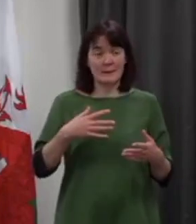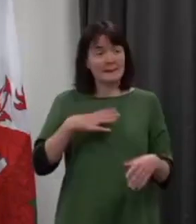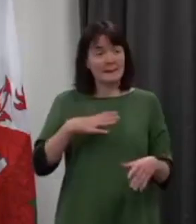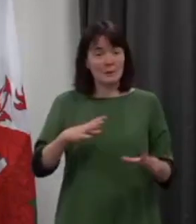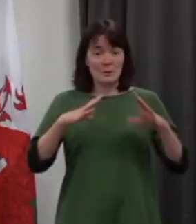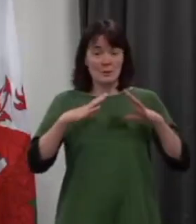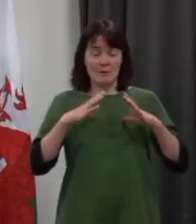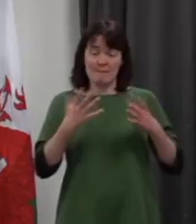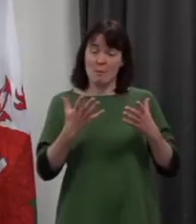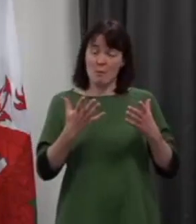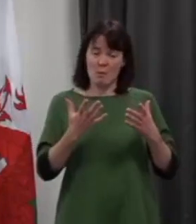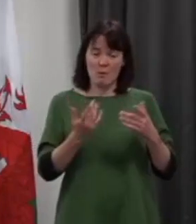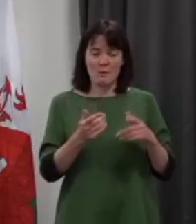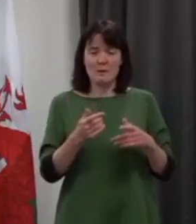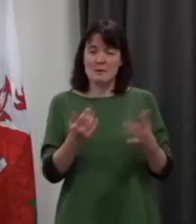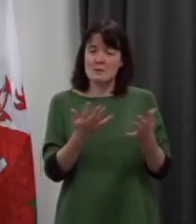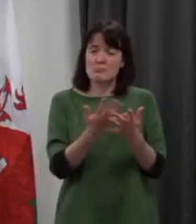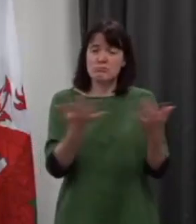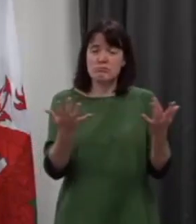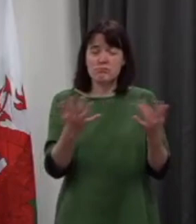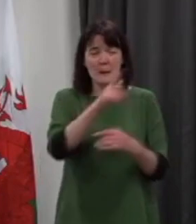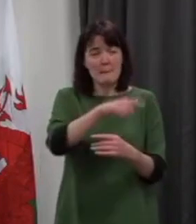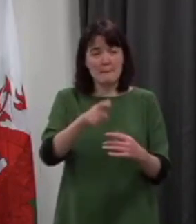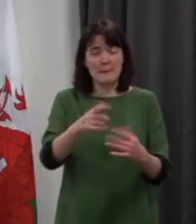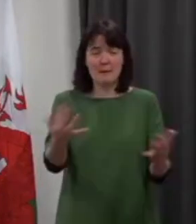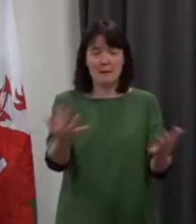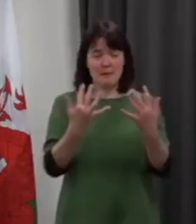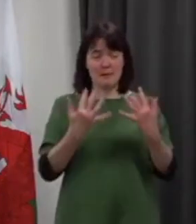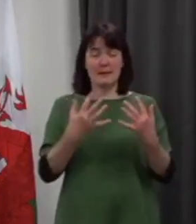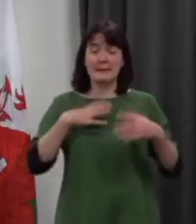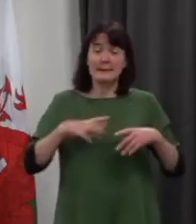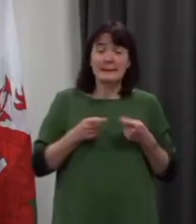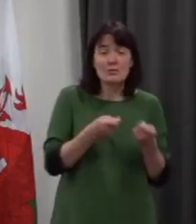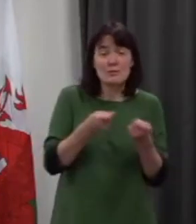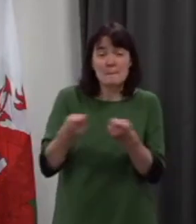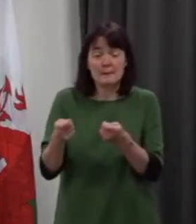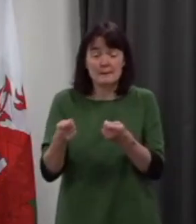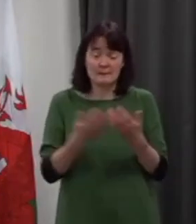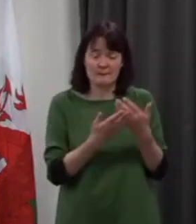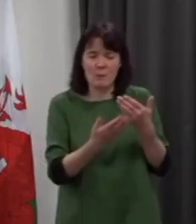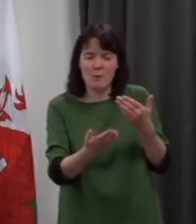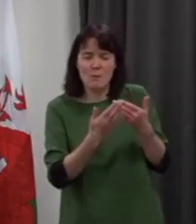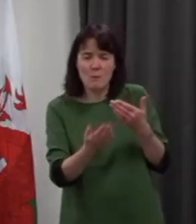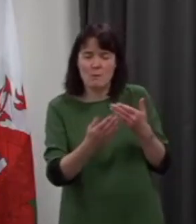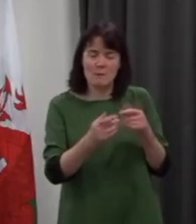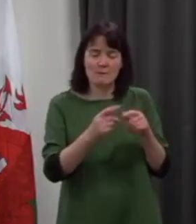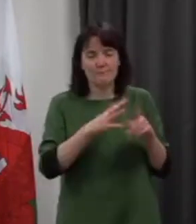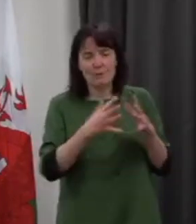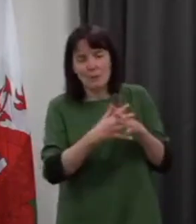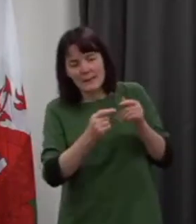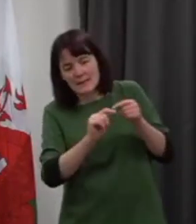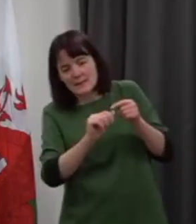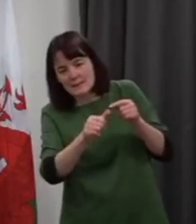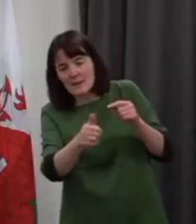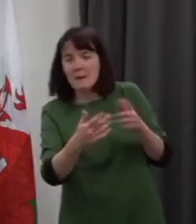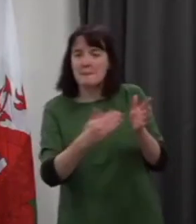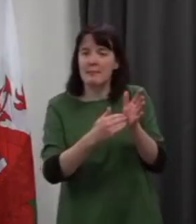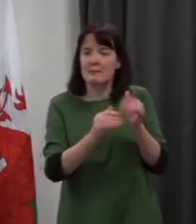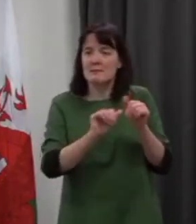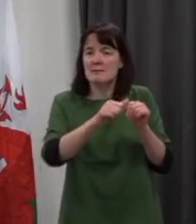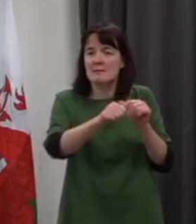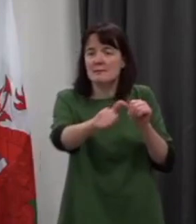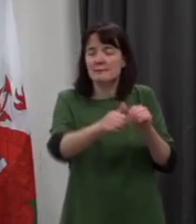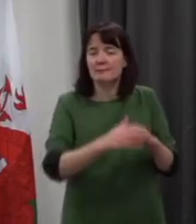and months. I want to thank everyone right across health and social care services for the fantastic work, even in these